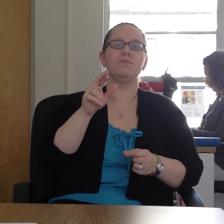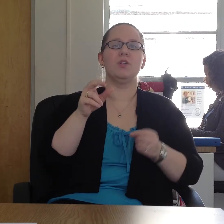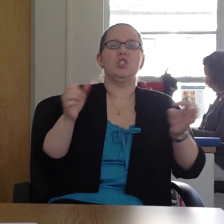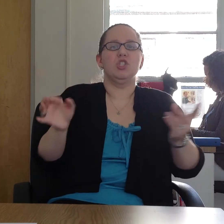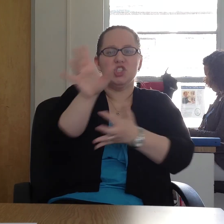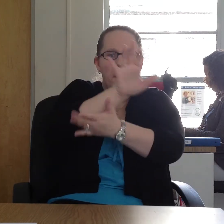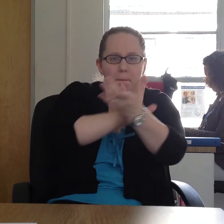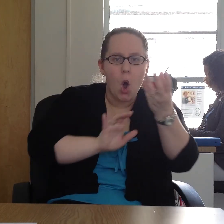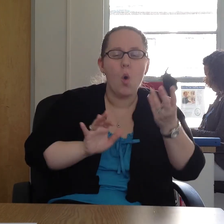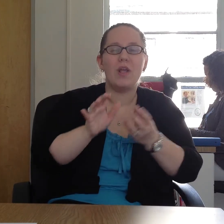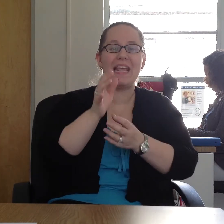freezing,